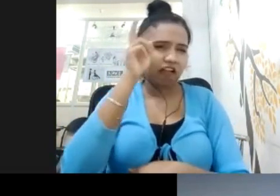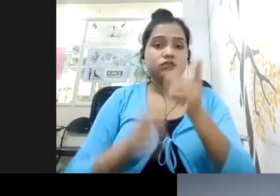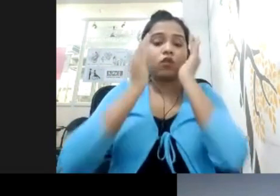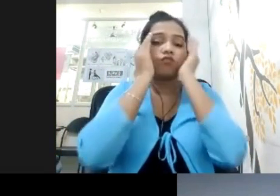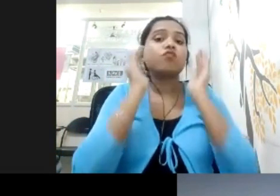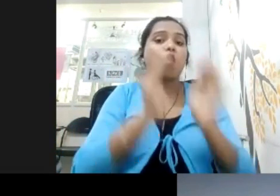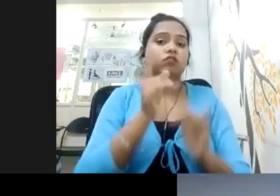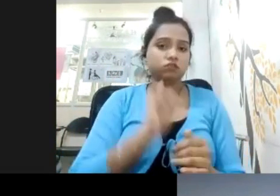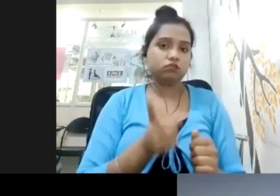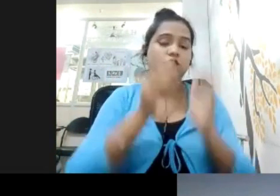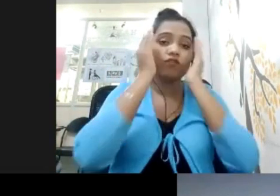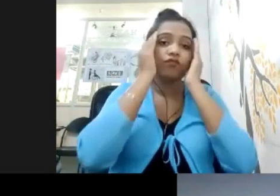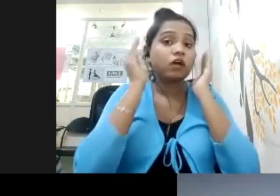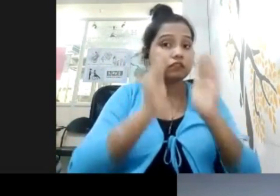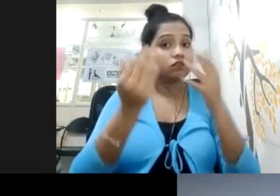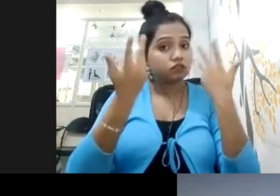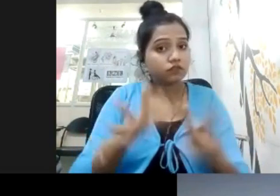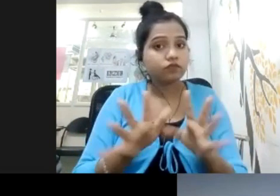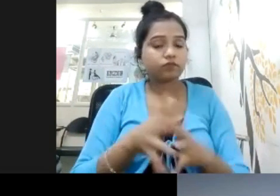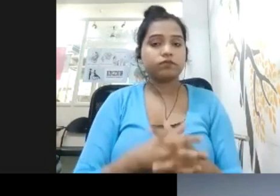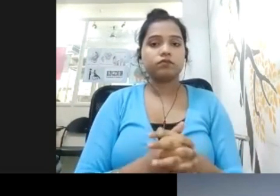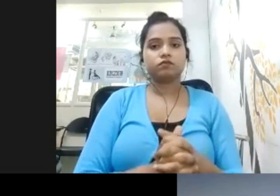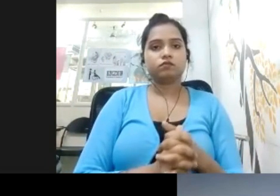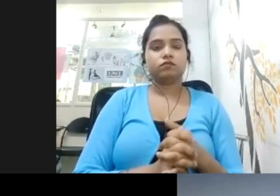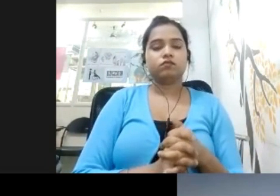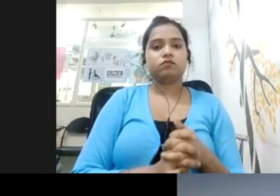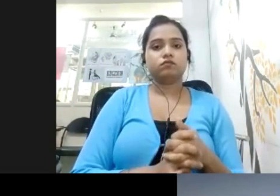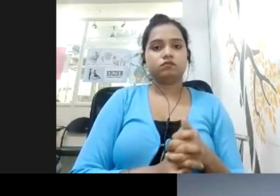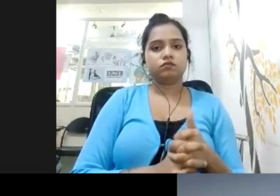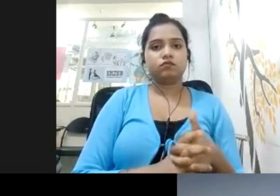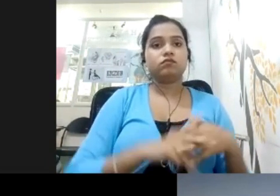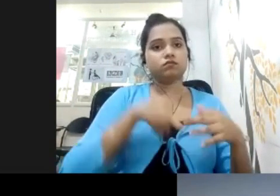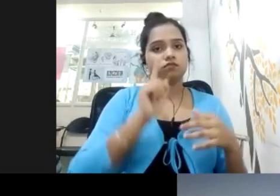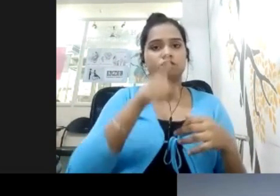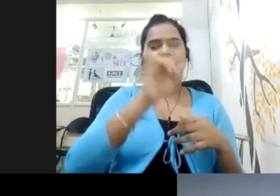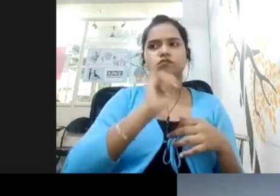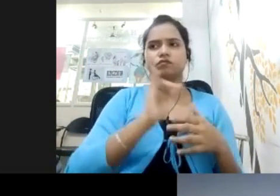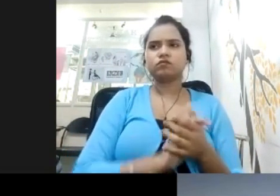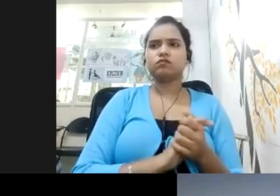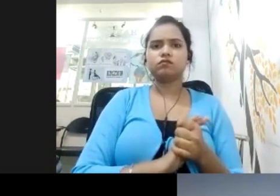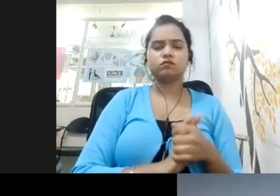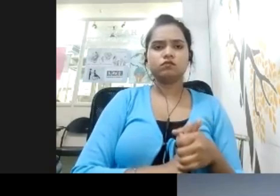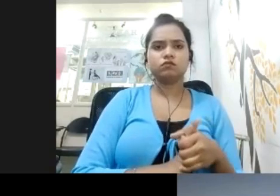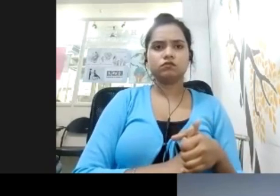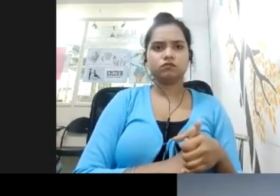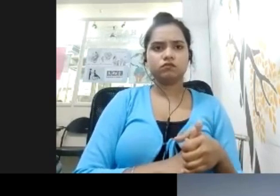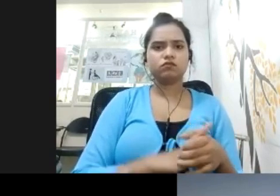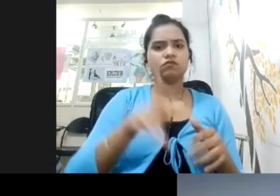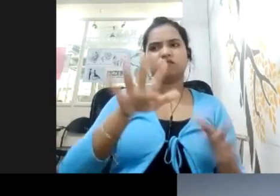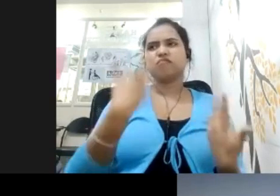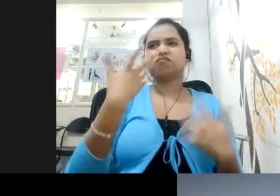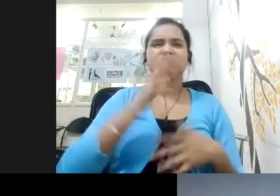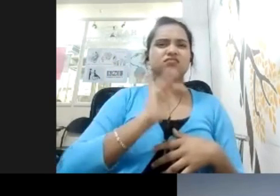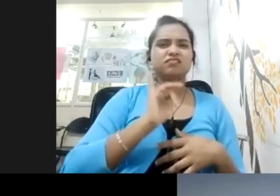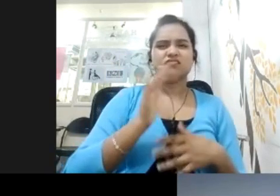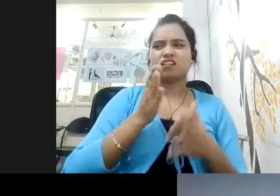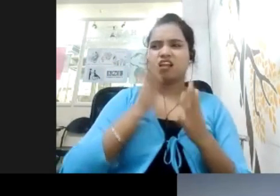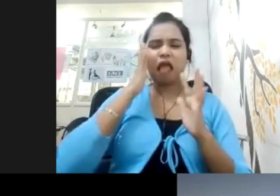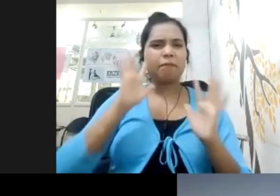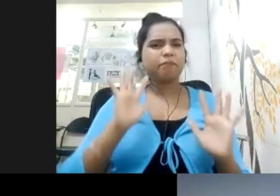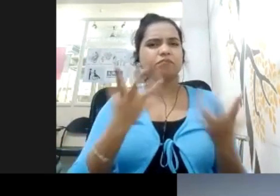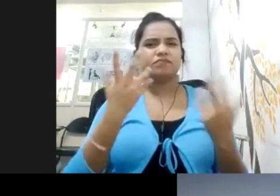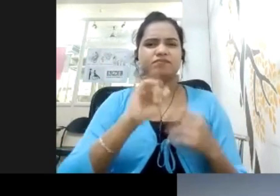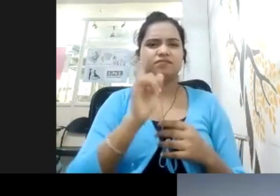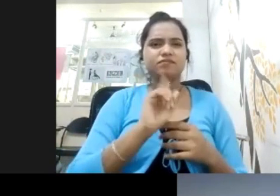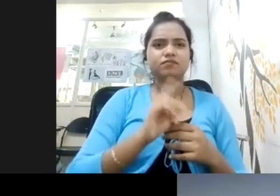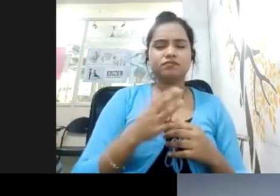required. The second thing is that the paint application. See, you're not supposed to use any guide or any ruler to make